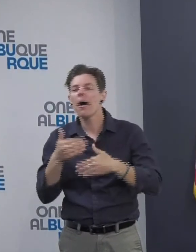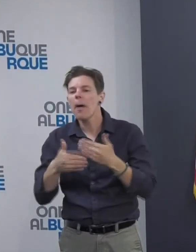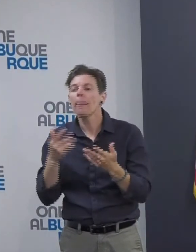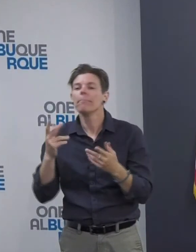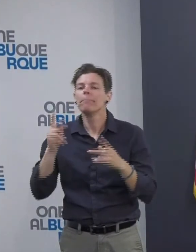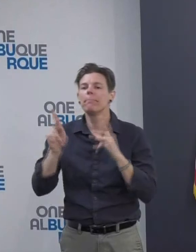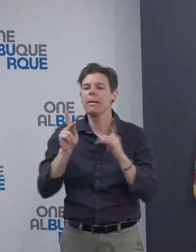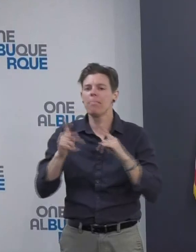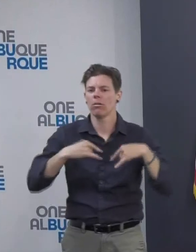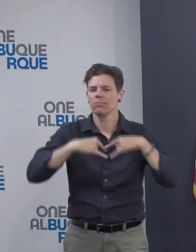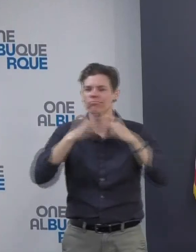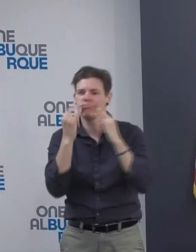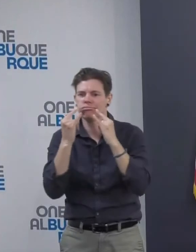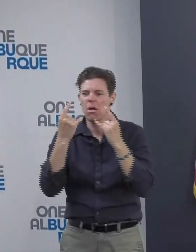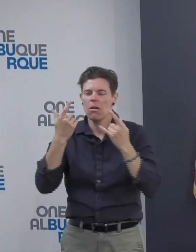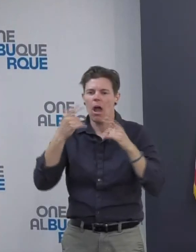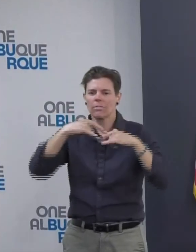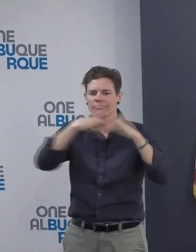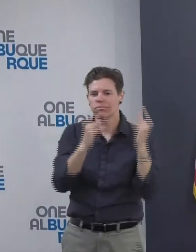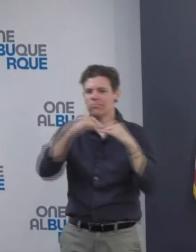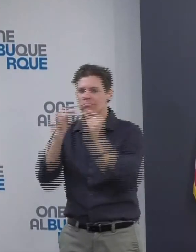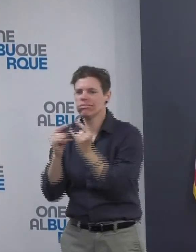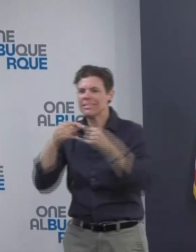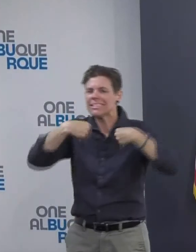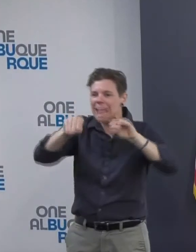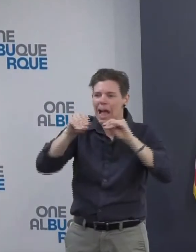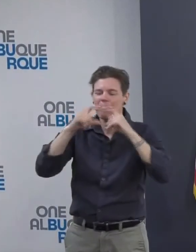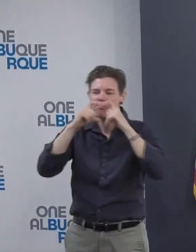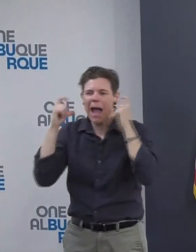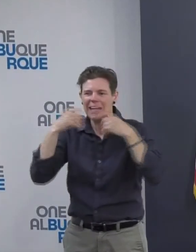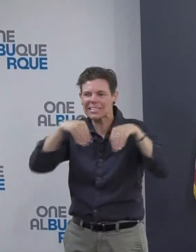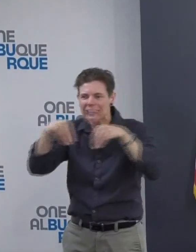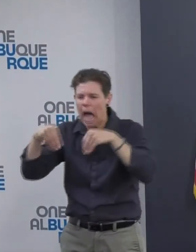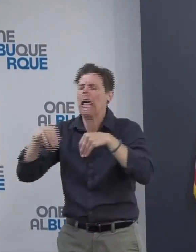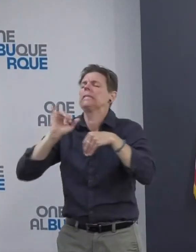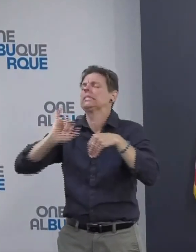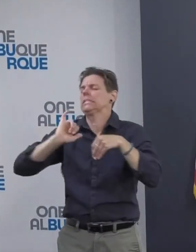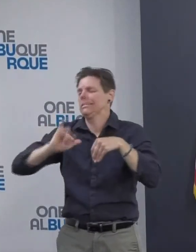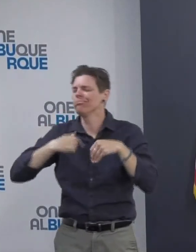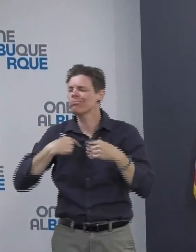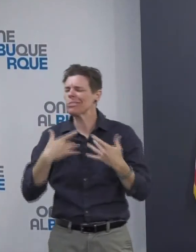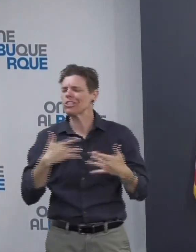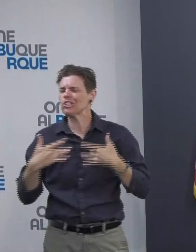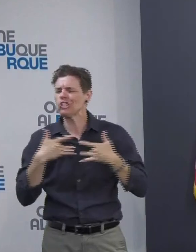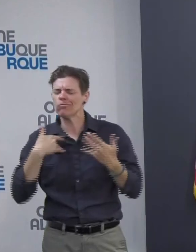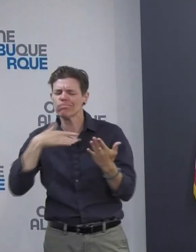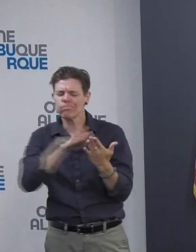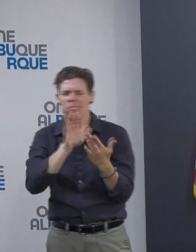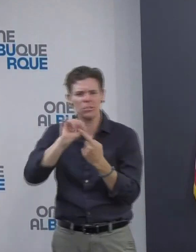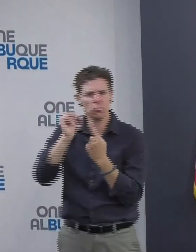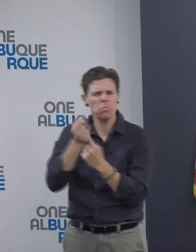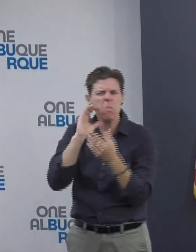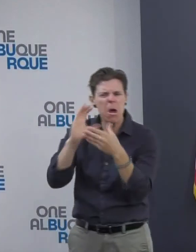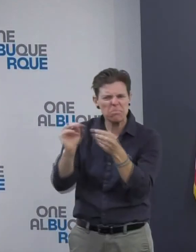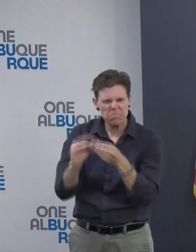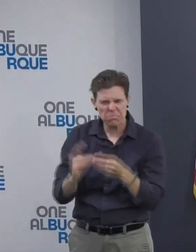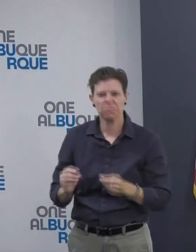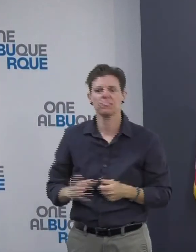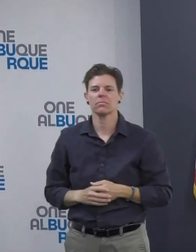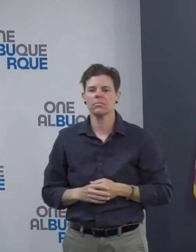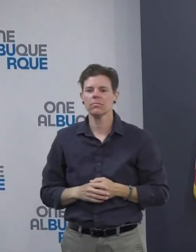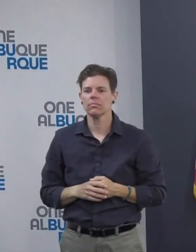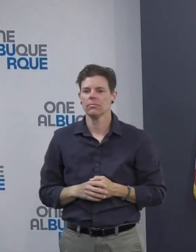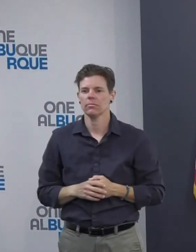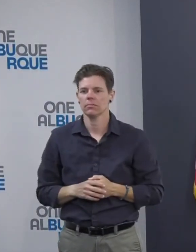So first, in terms of our tactical plan from the Valley Area Command For the last 3 Sundays, we've been really just watching the